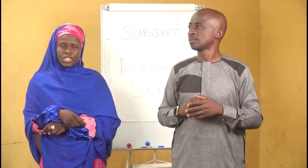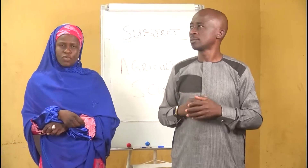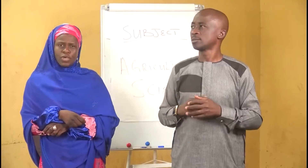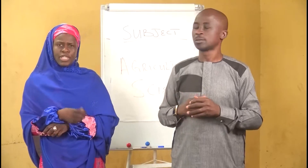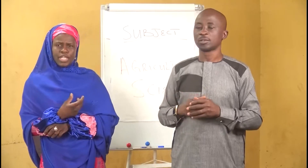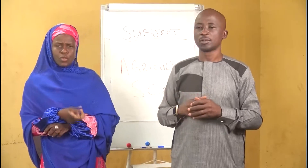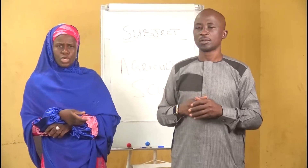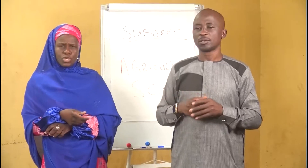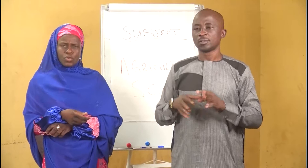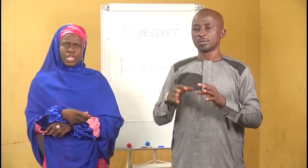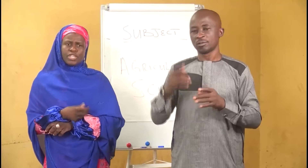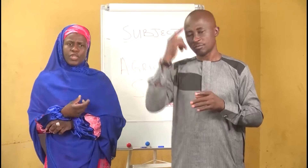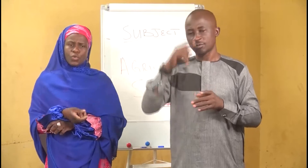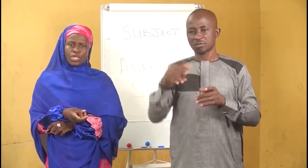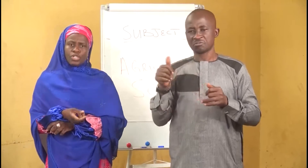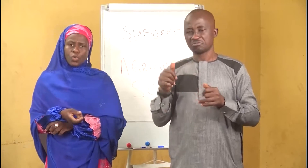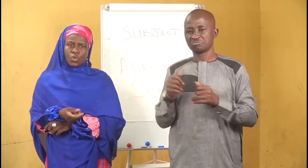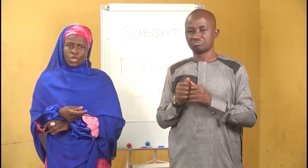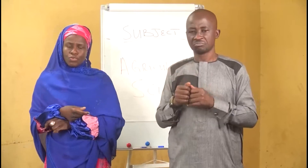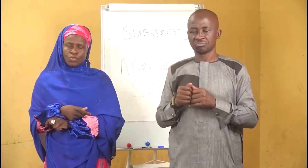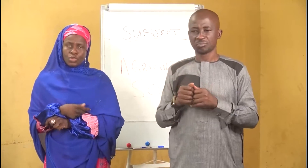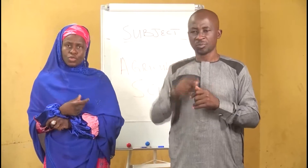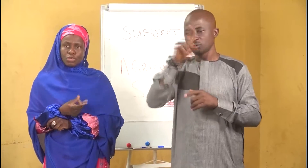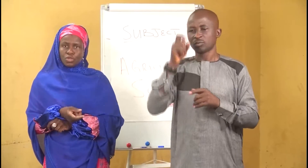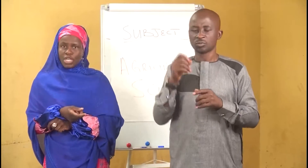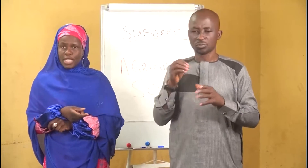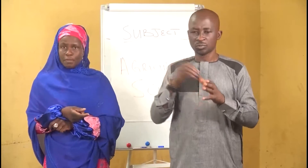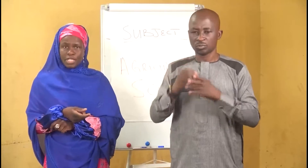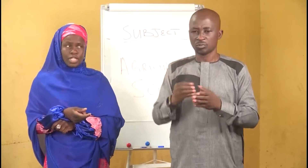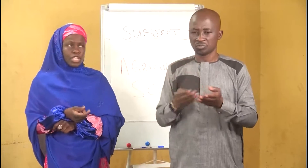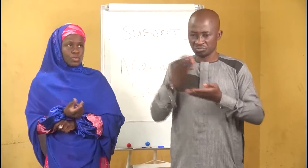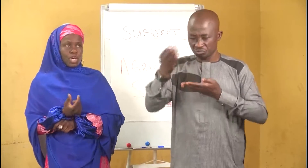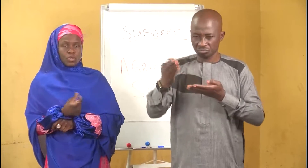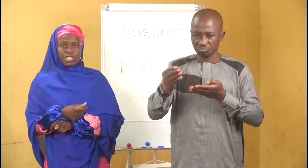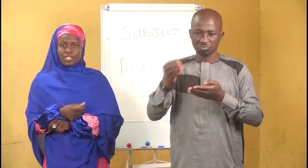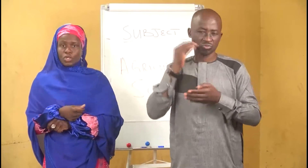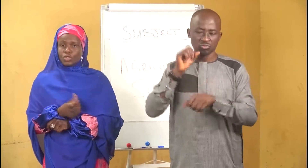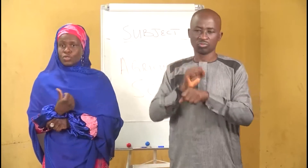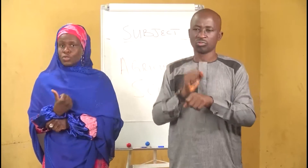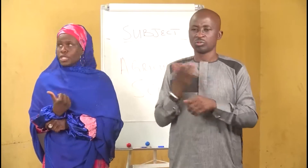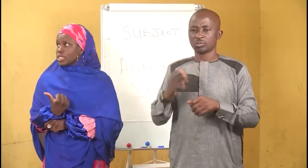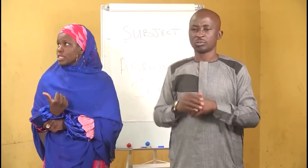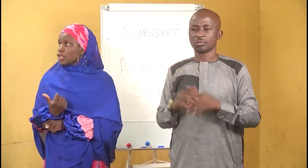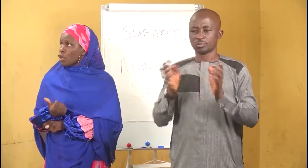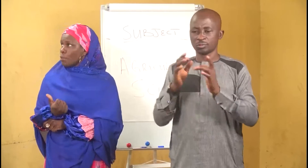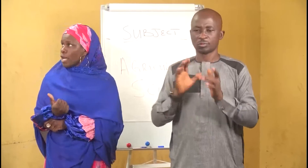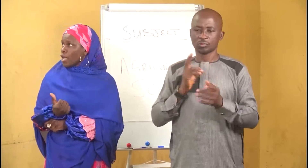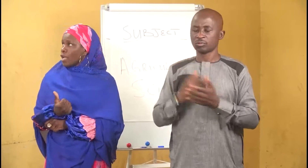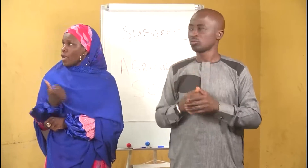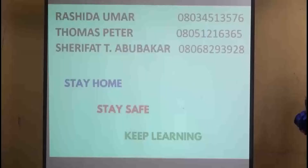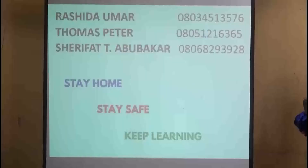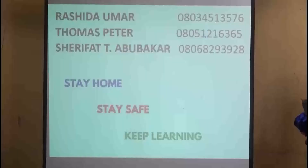Student, in case of any question or any inquiry, or if you want to submit your assignment, you can contact us through this